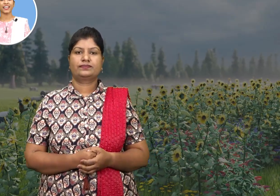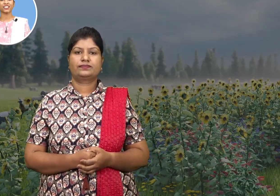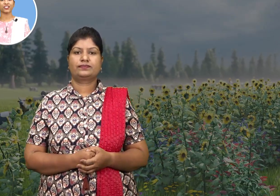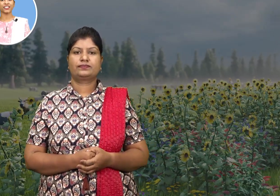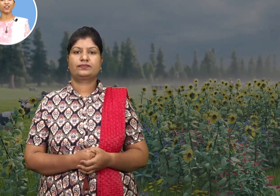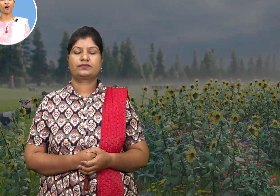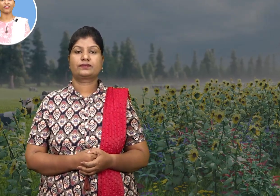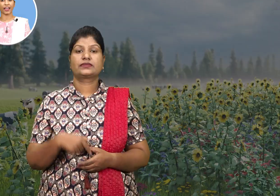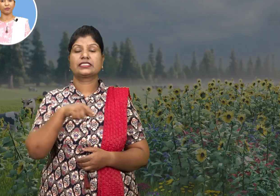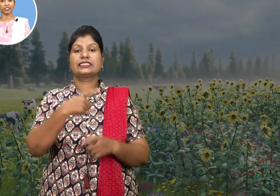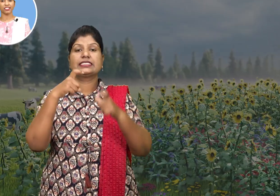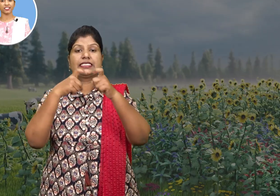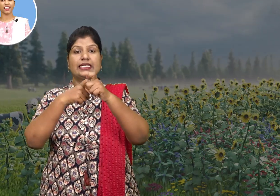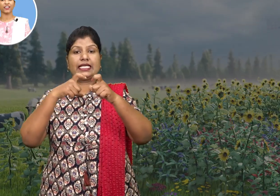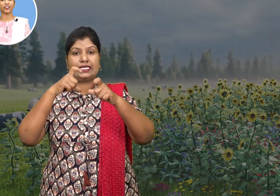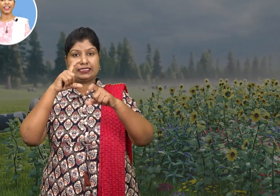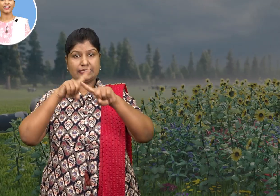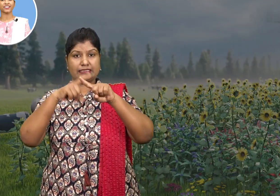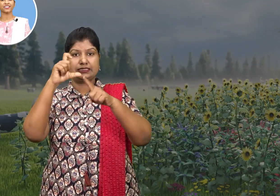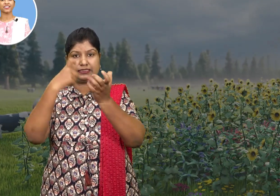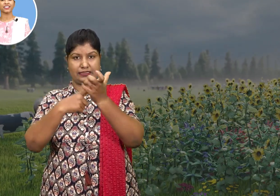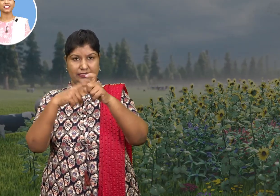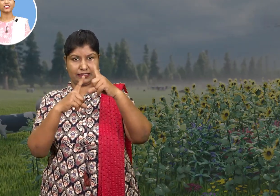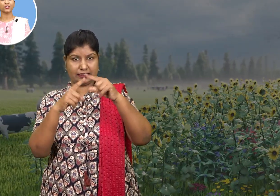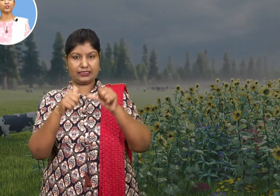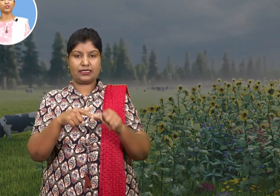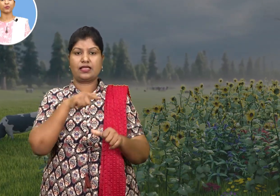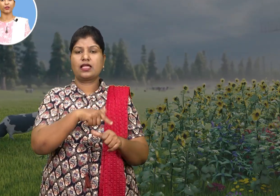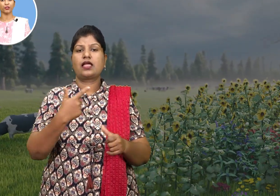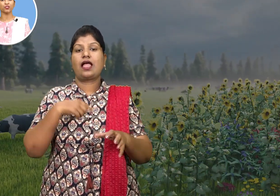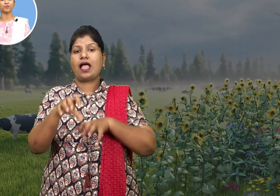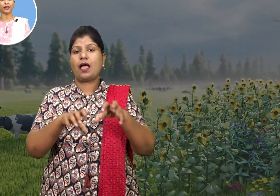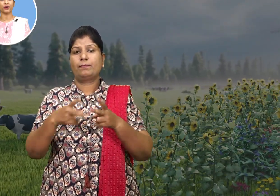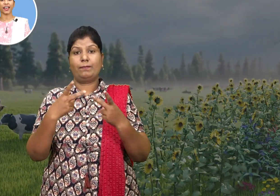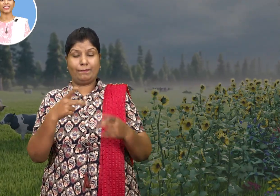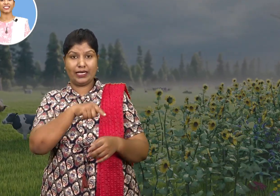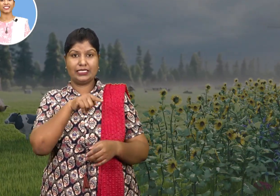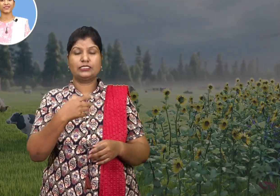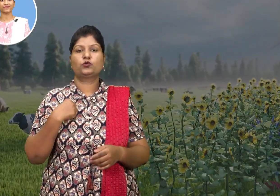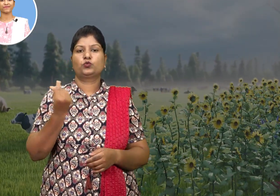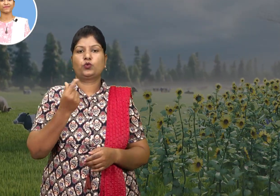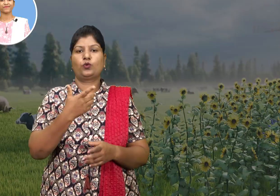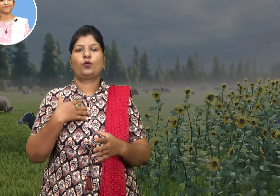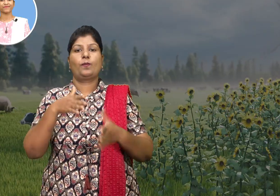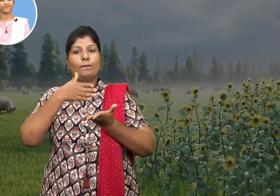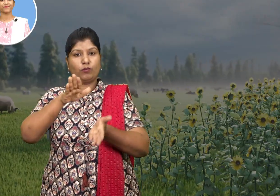The excreta of animals raised is used to produce biogas.